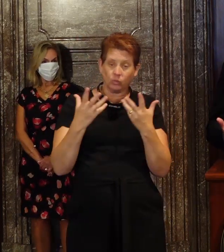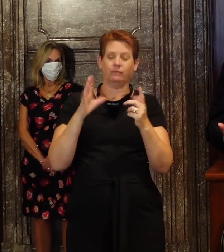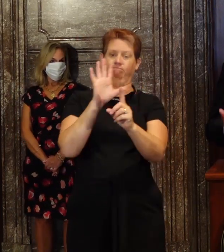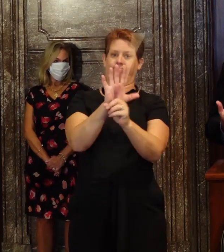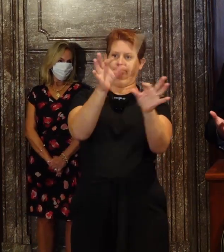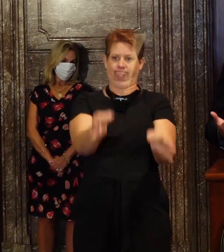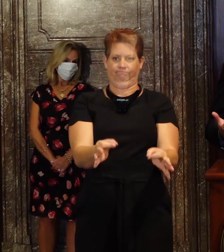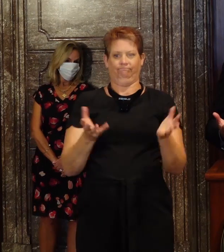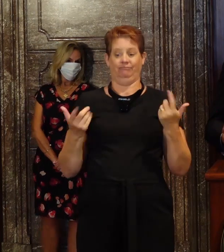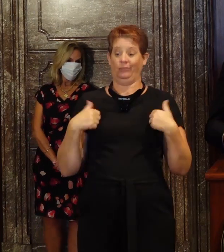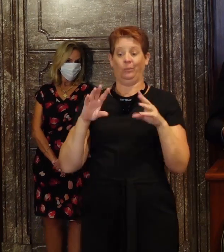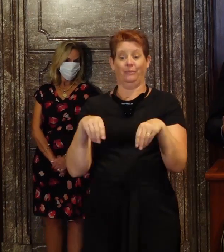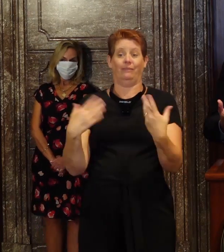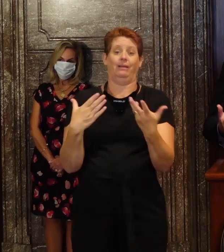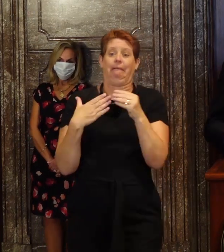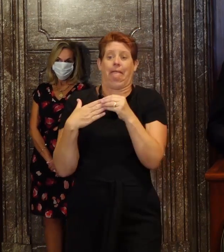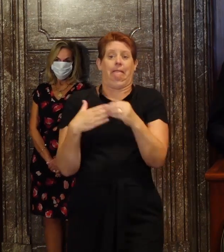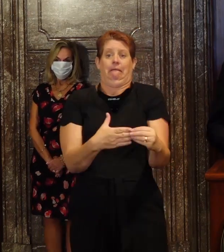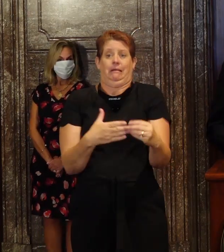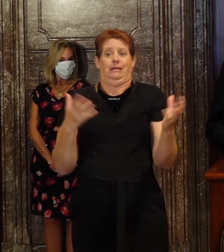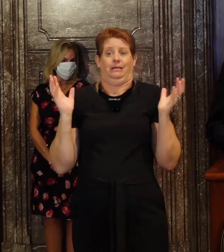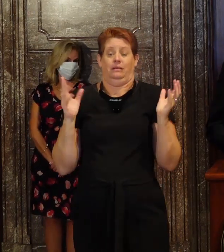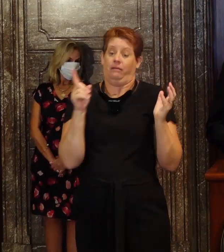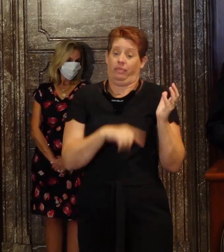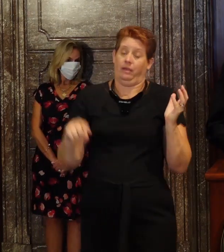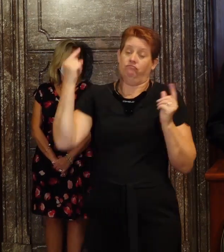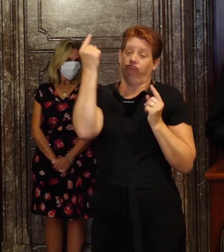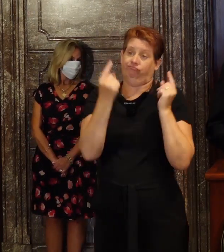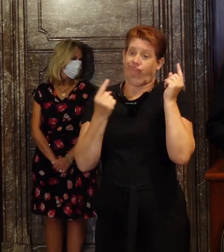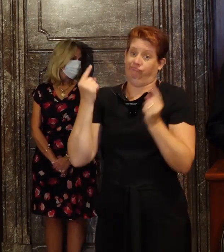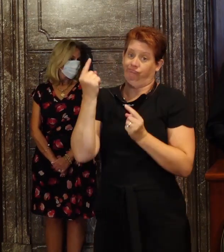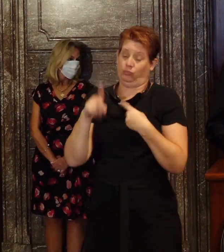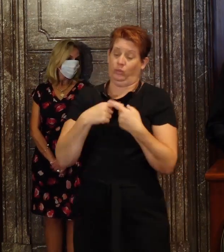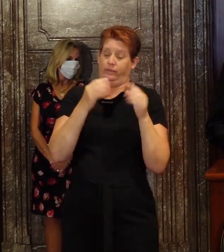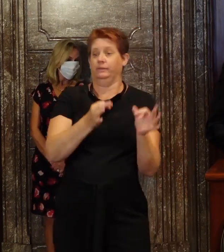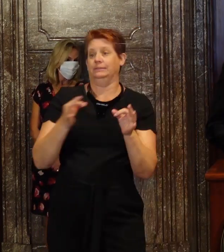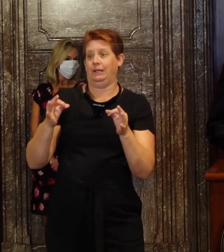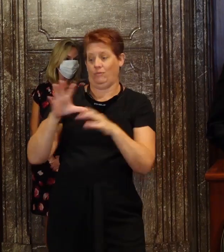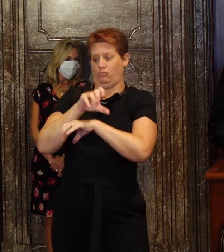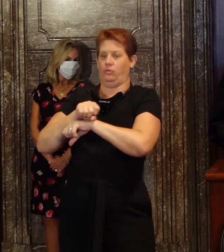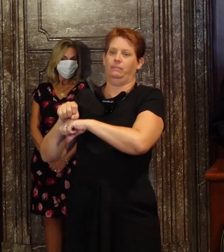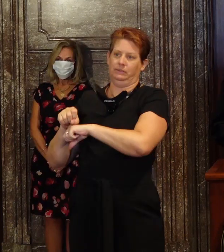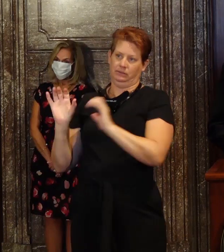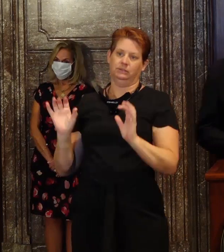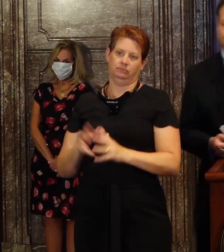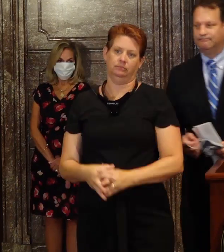we said before, this is just guidance, so this is something for them to consider when they're making appointments for visitation.